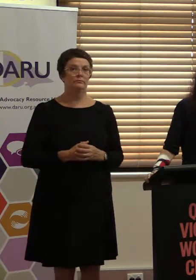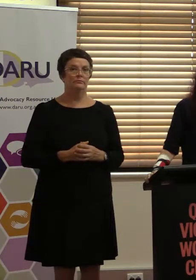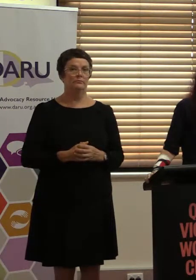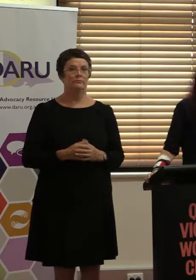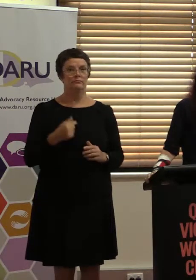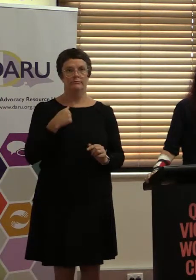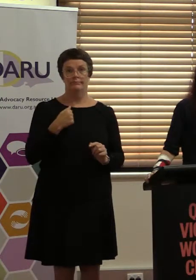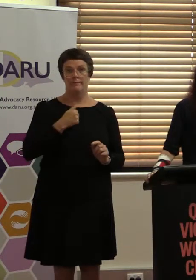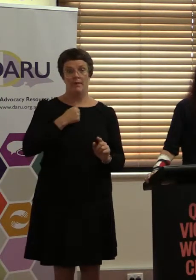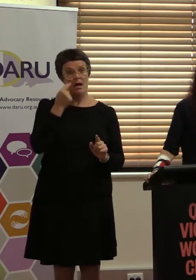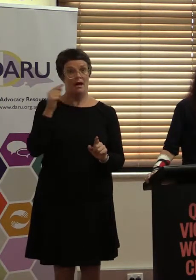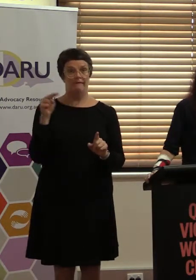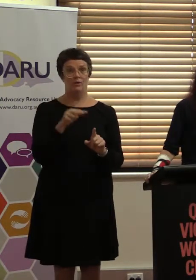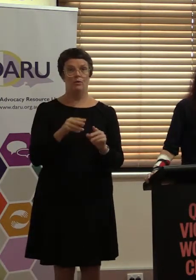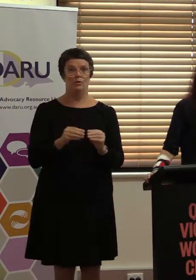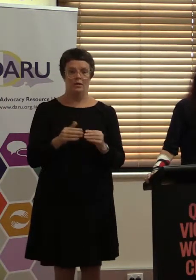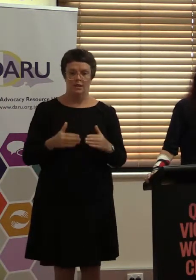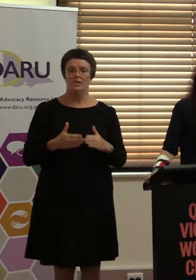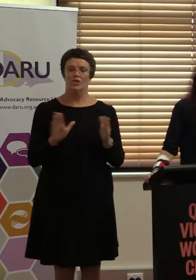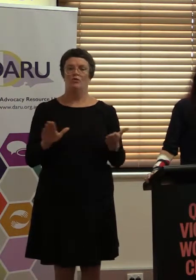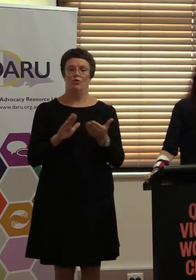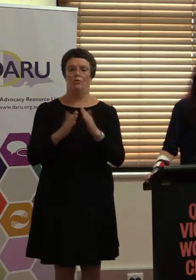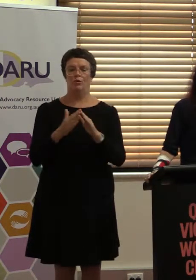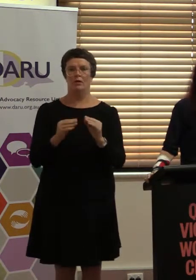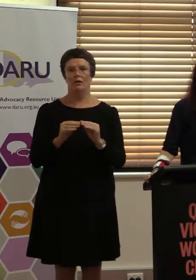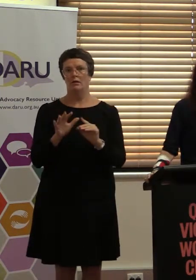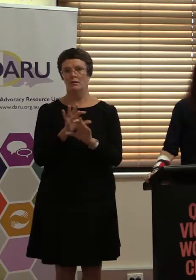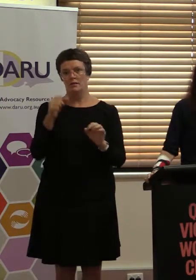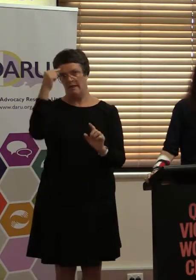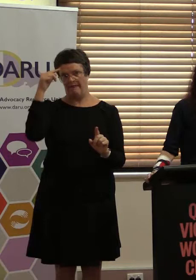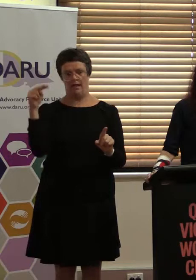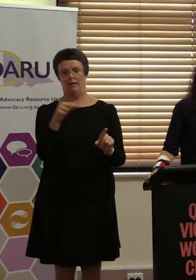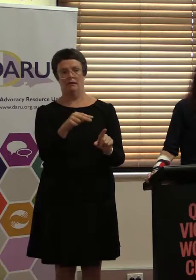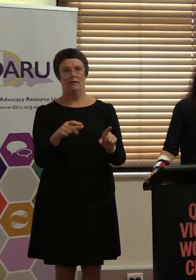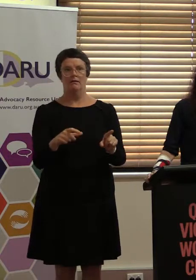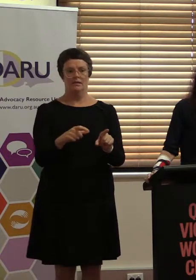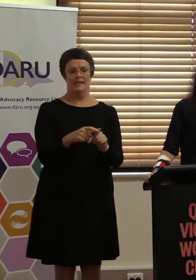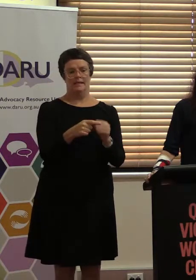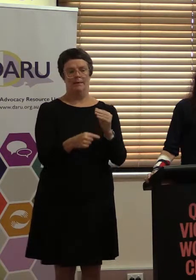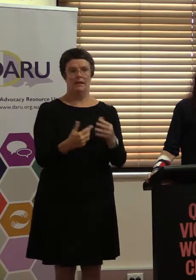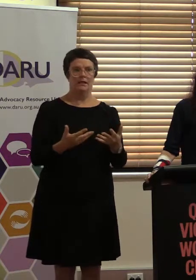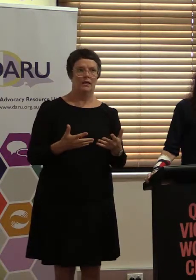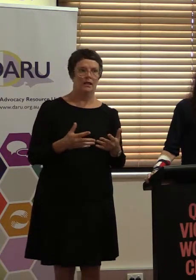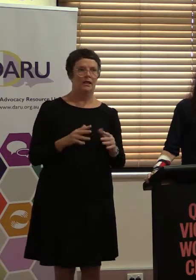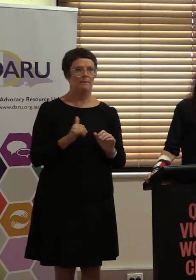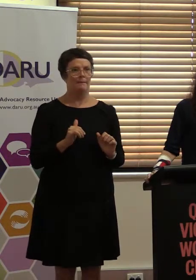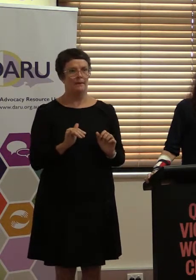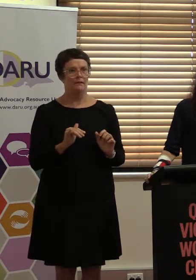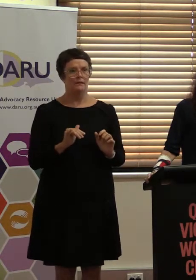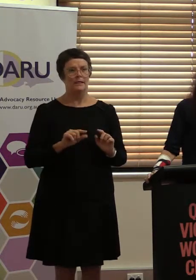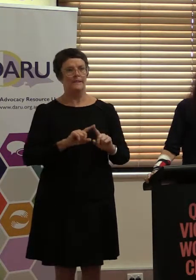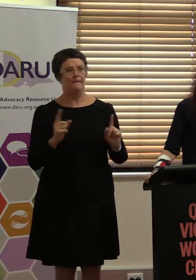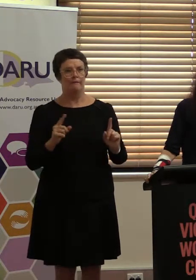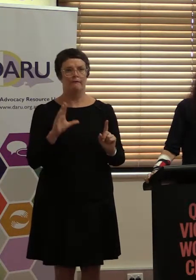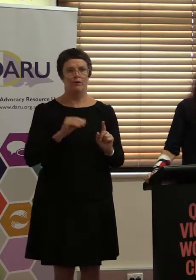My view is that the general community does not see the issue of disability in the same sexy way as perhaps Indigenous rights and refugee